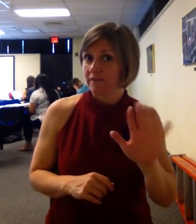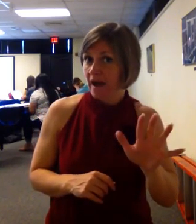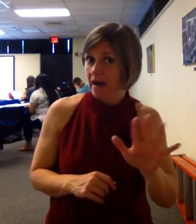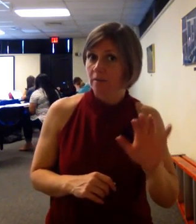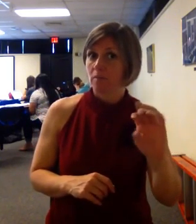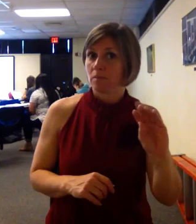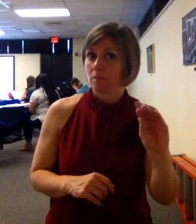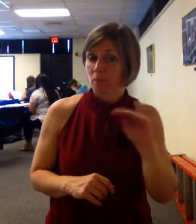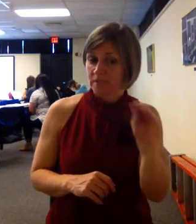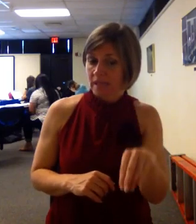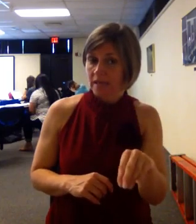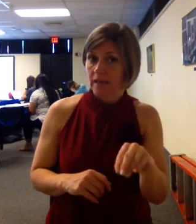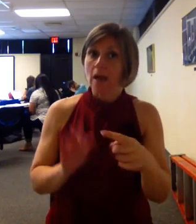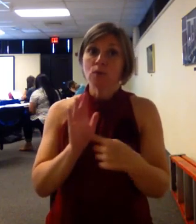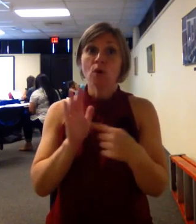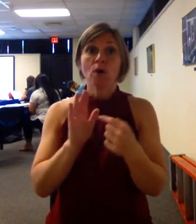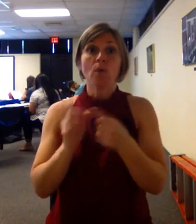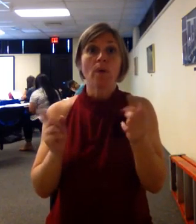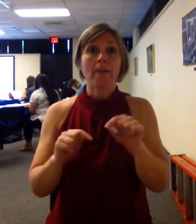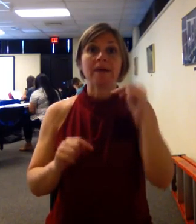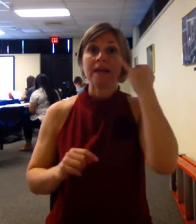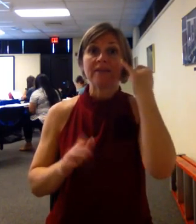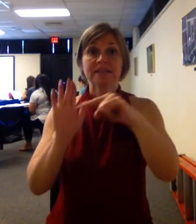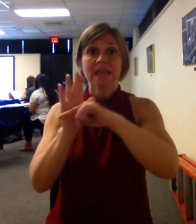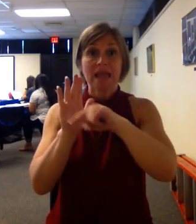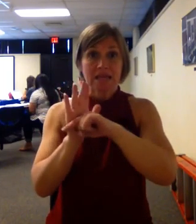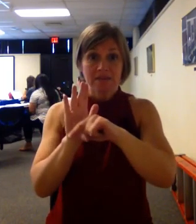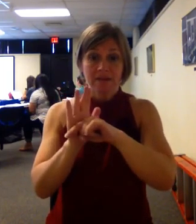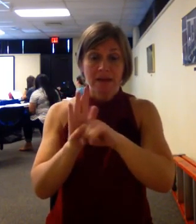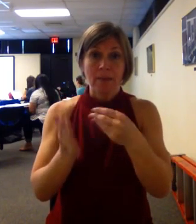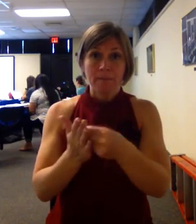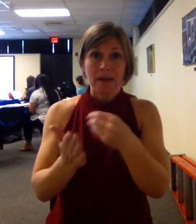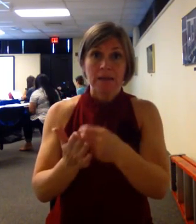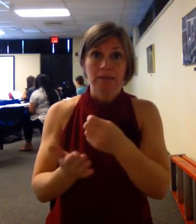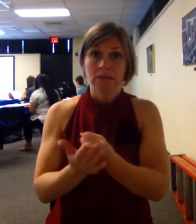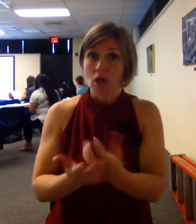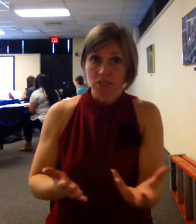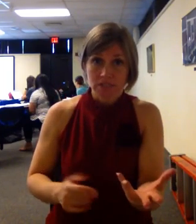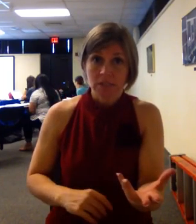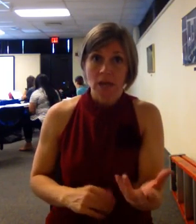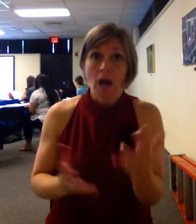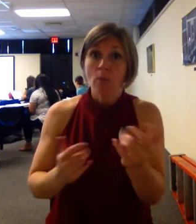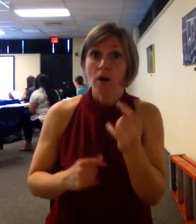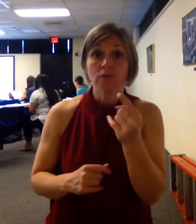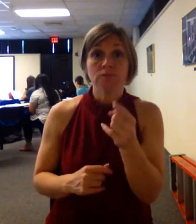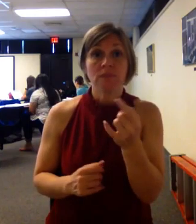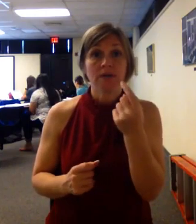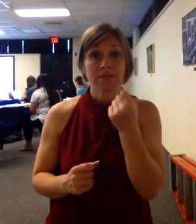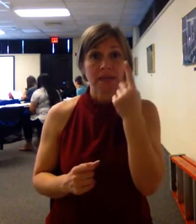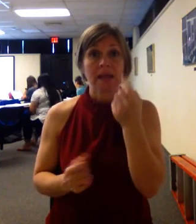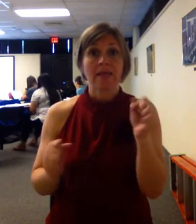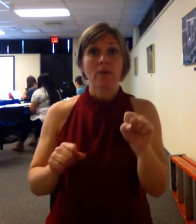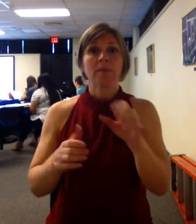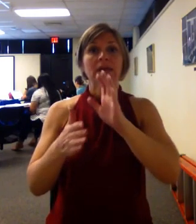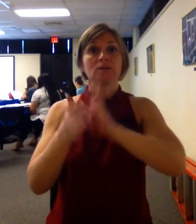happen if there's a negative outcome. You're losing money, you've got a negative. Because I want you guys to understand that that would be a subtraction then. Because